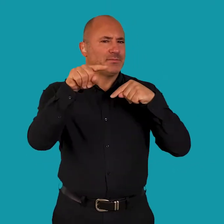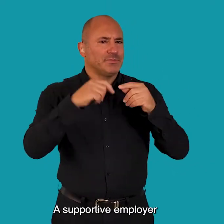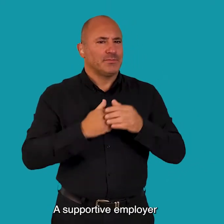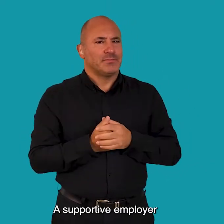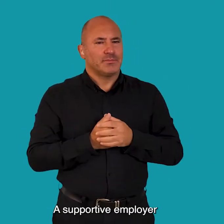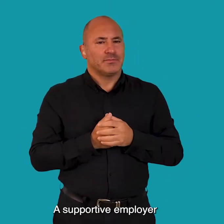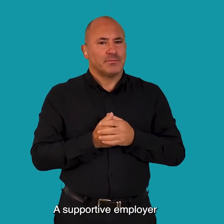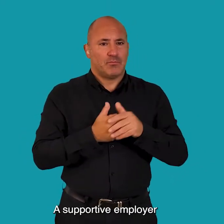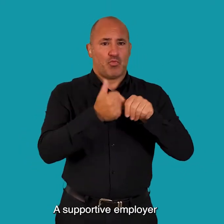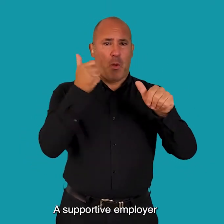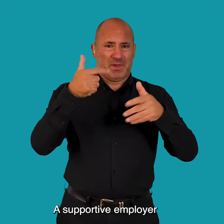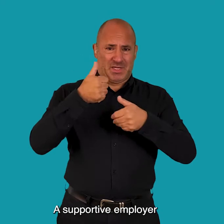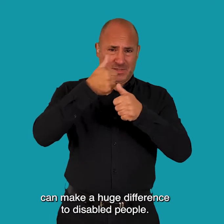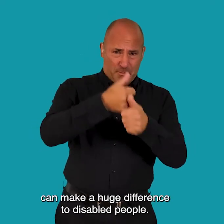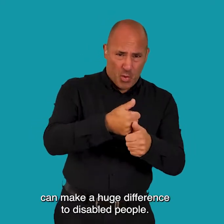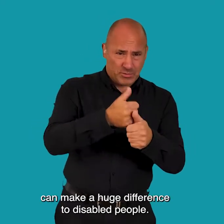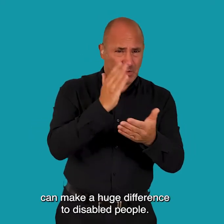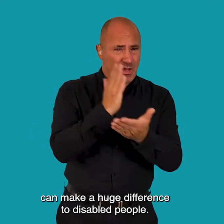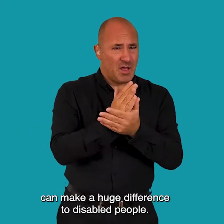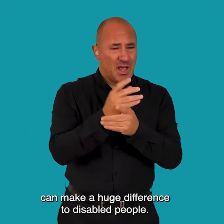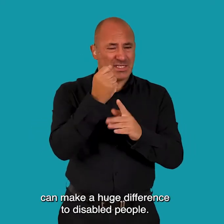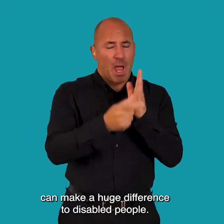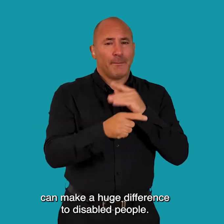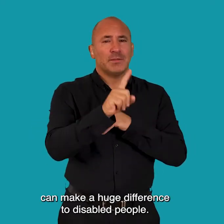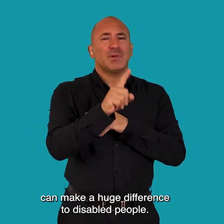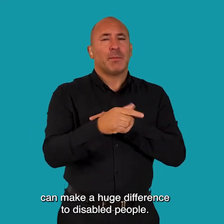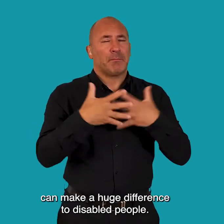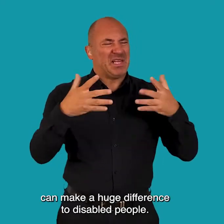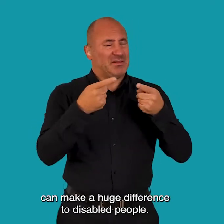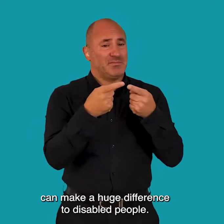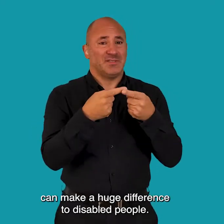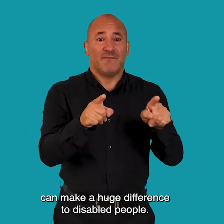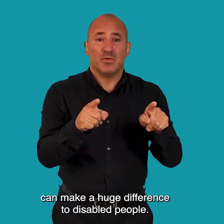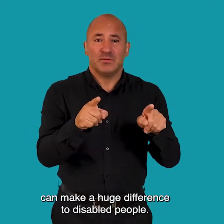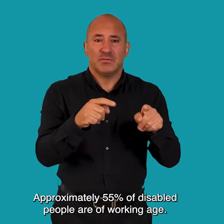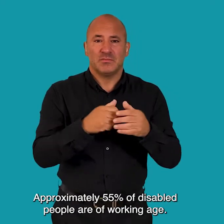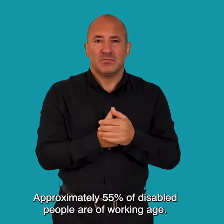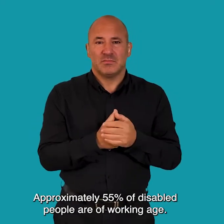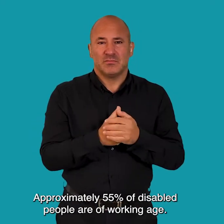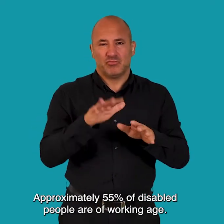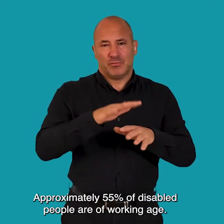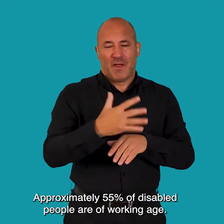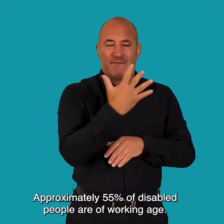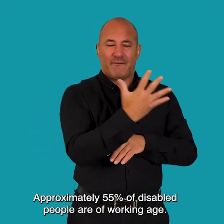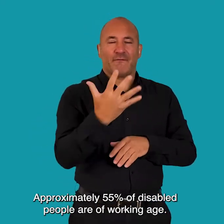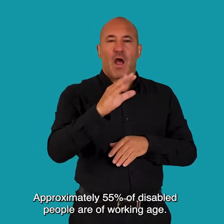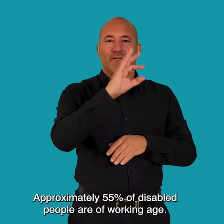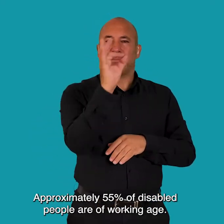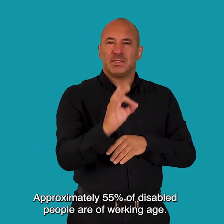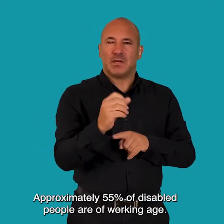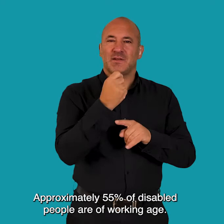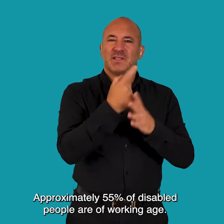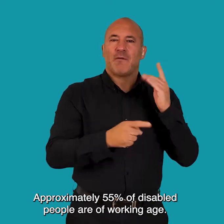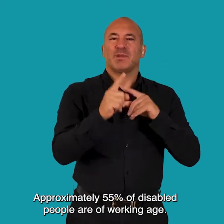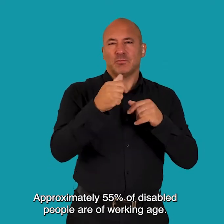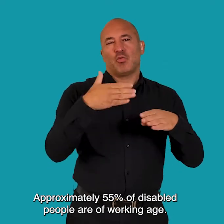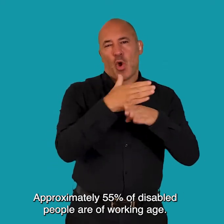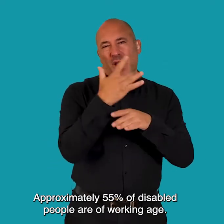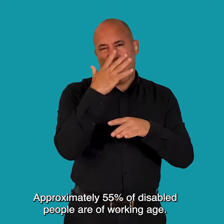A supportive employer can make a huge difference to disabled people. Approximately 55% of disabled people are of